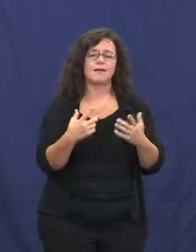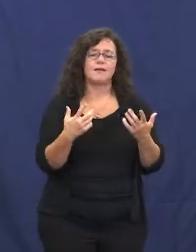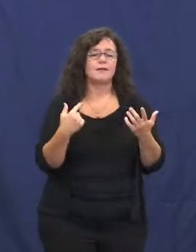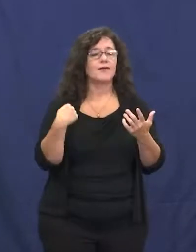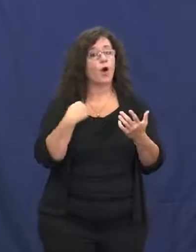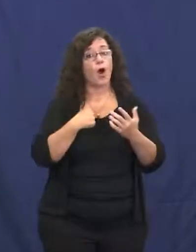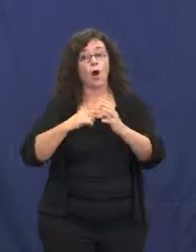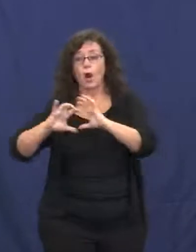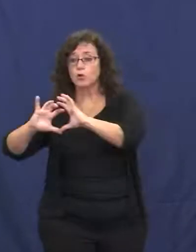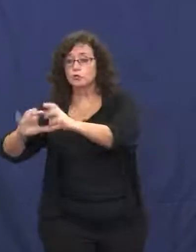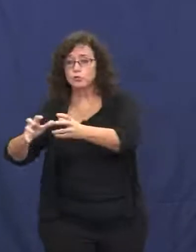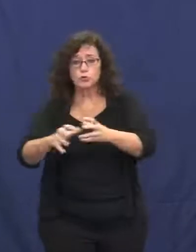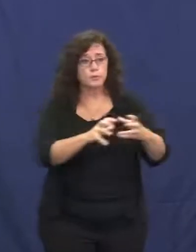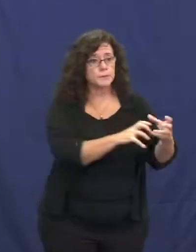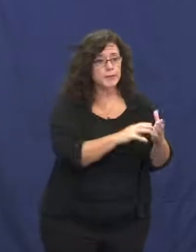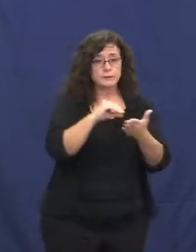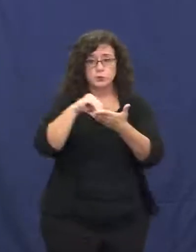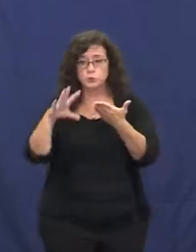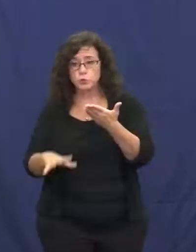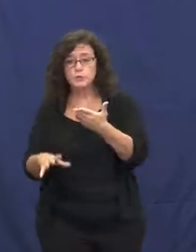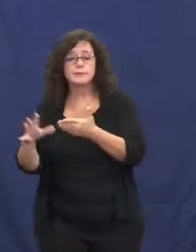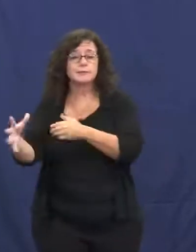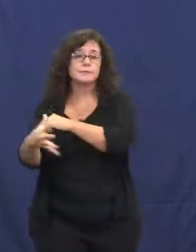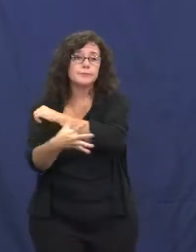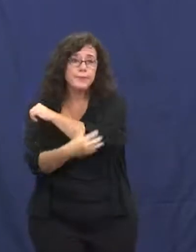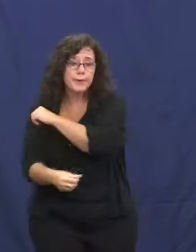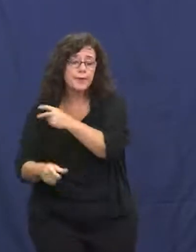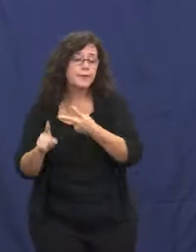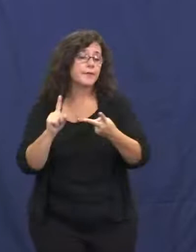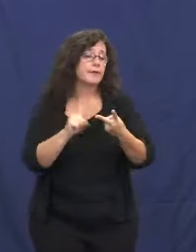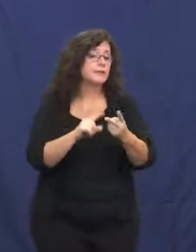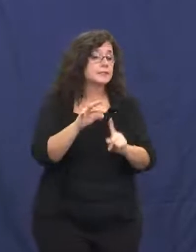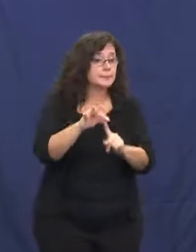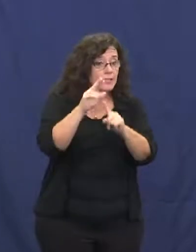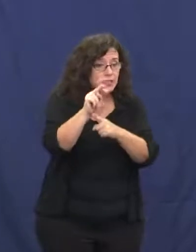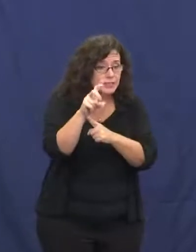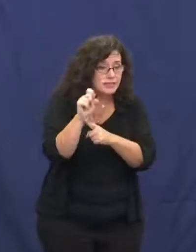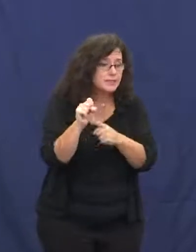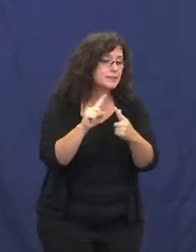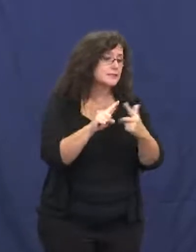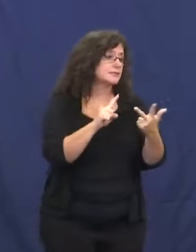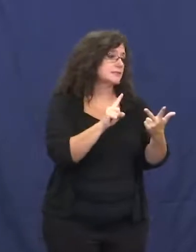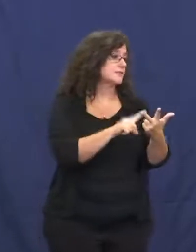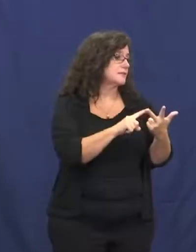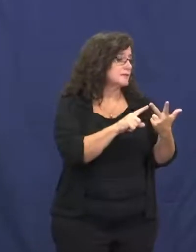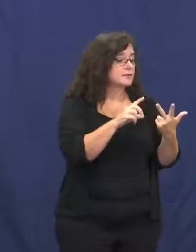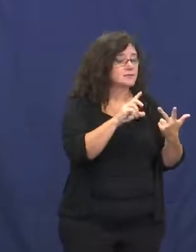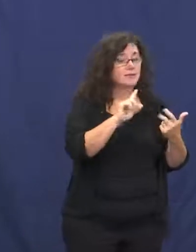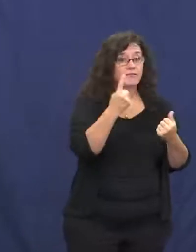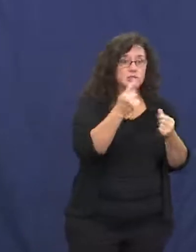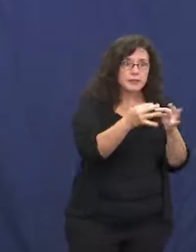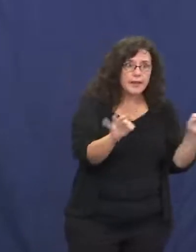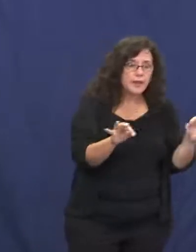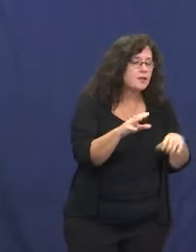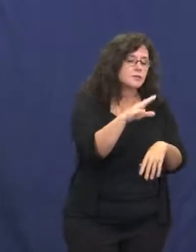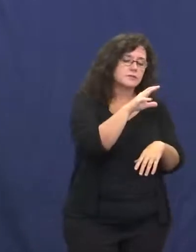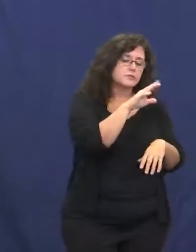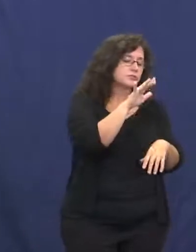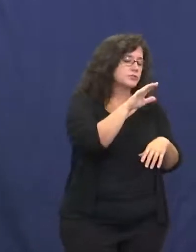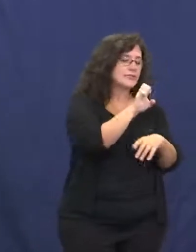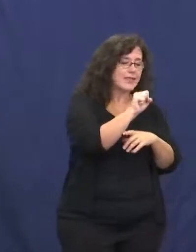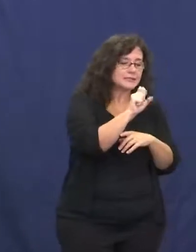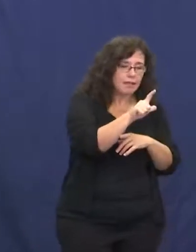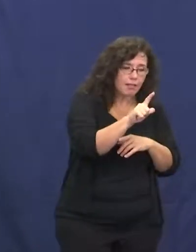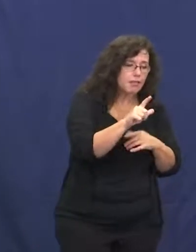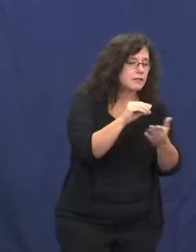English learners, students with special needs and disabilities, are at most risk of losing more ground,